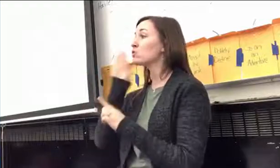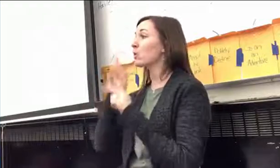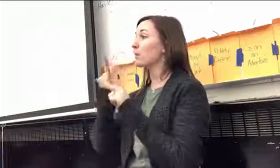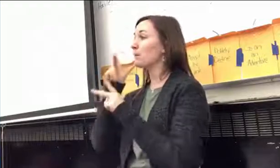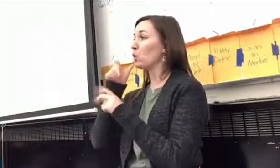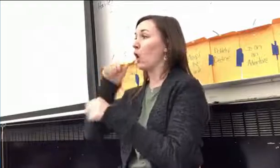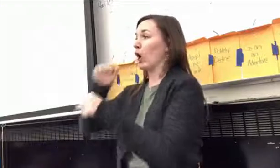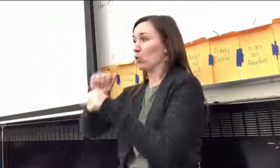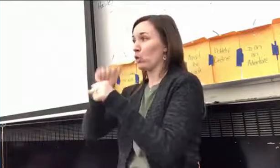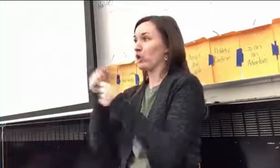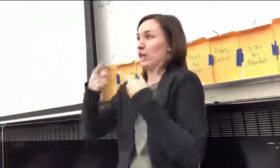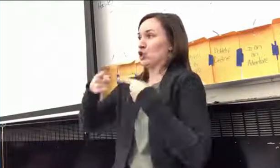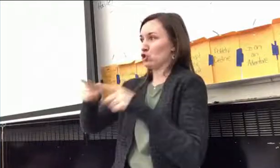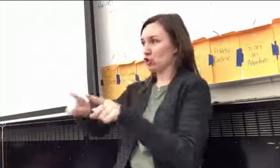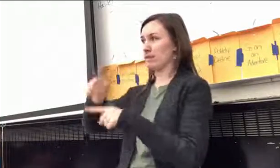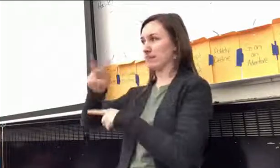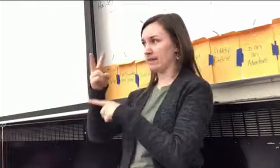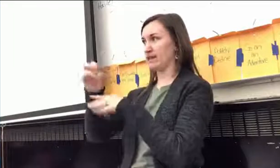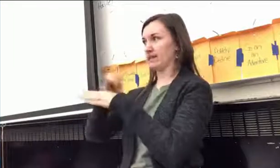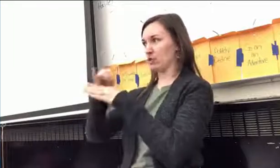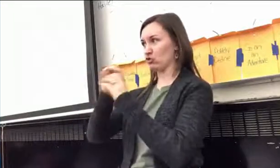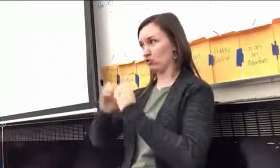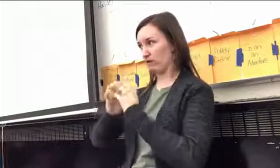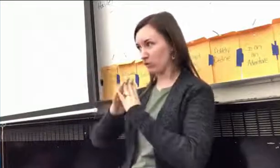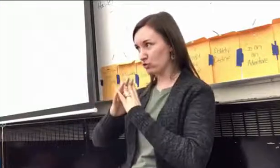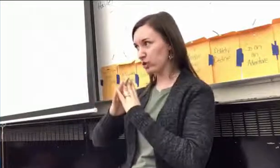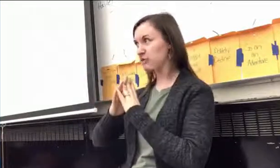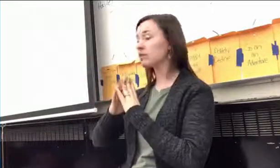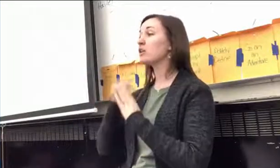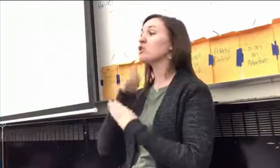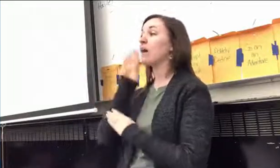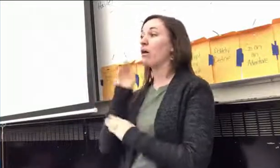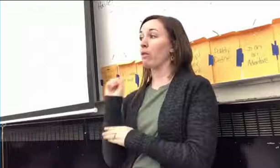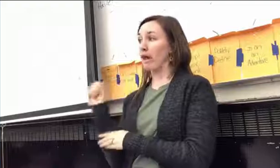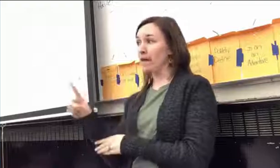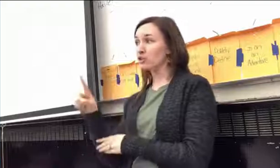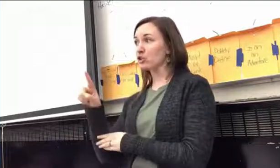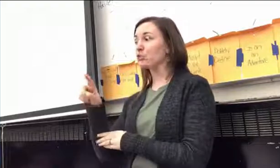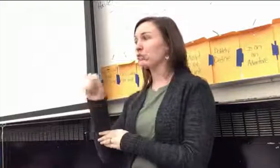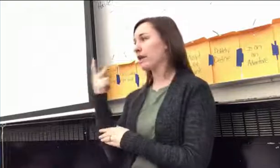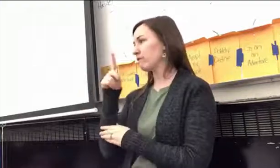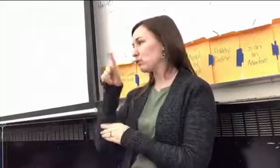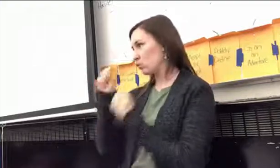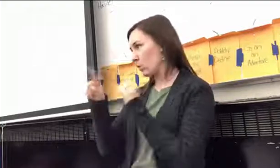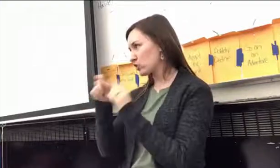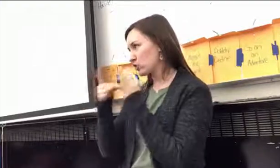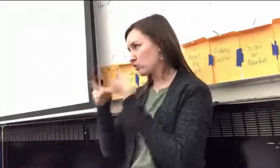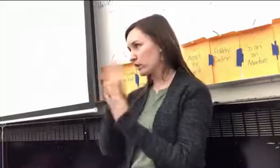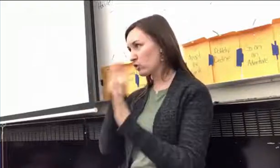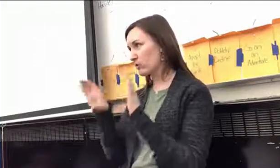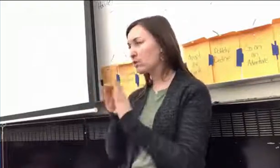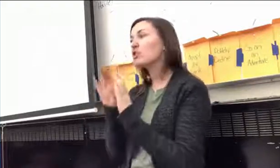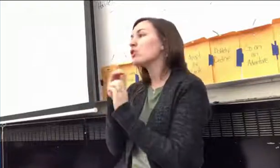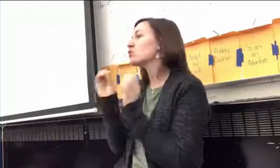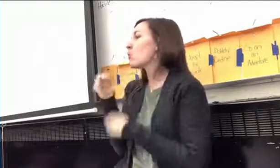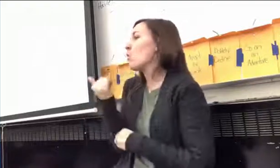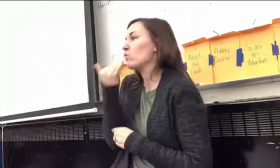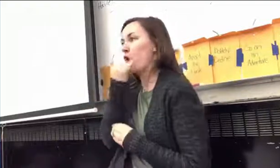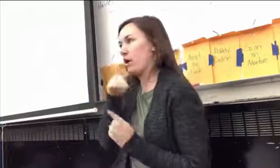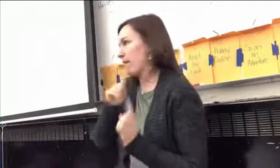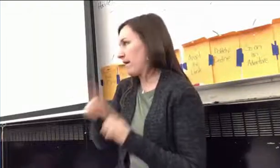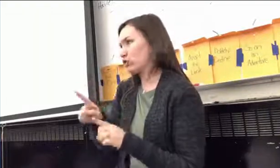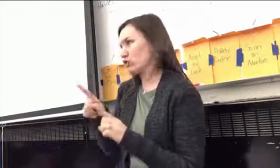are working during the Second Industrial Revolution. And I'm going to ask you a couple questions about these pictures. There's no wrong